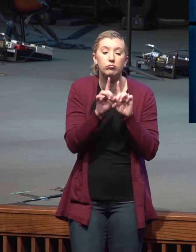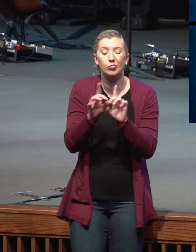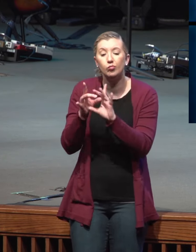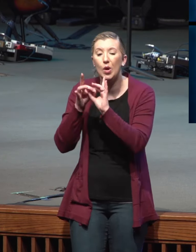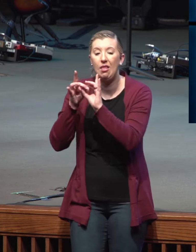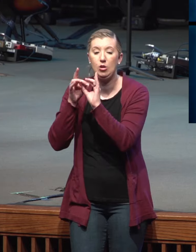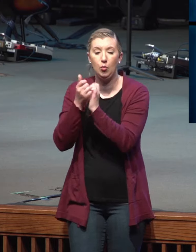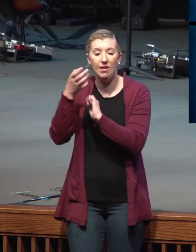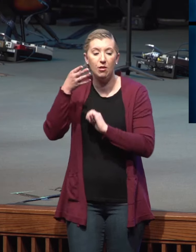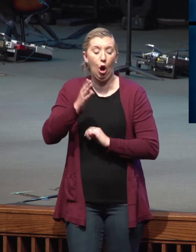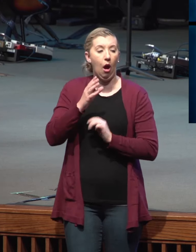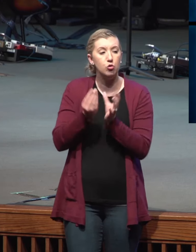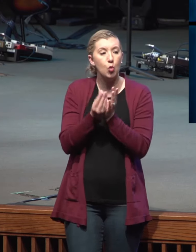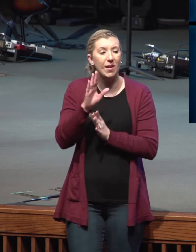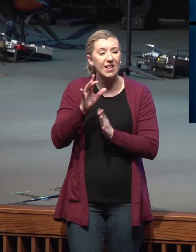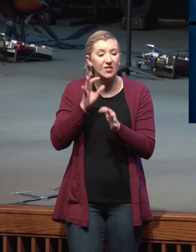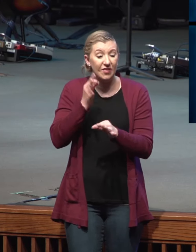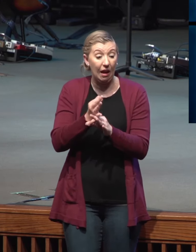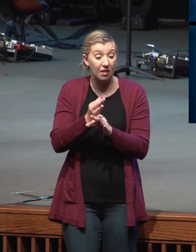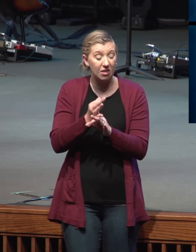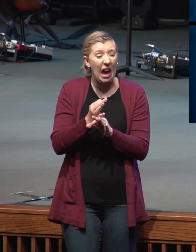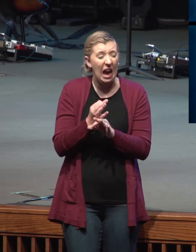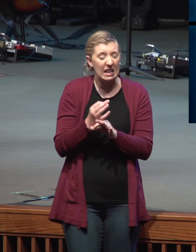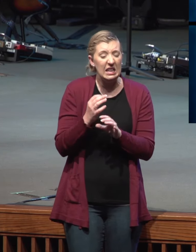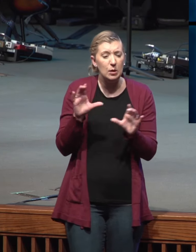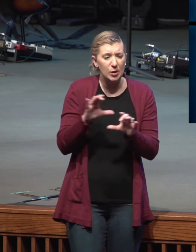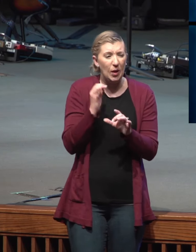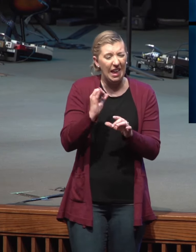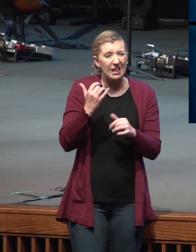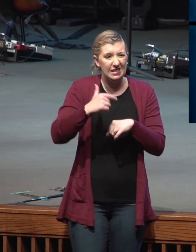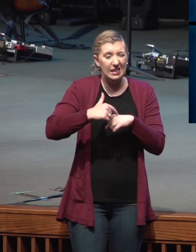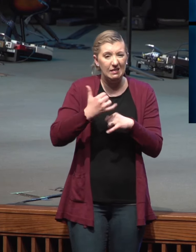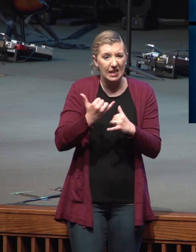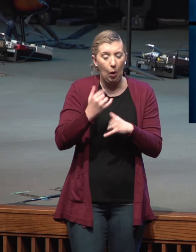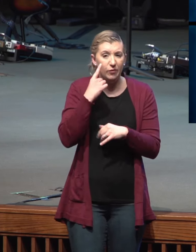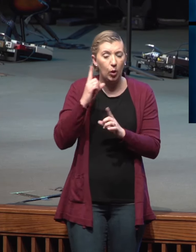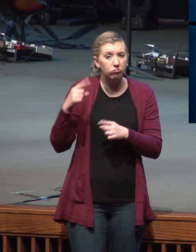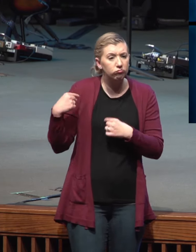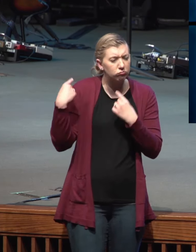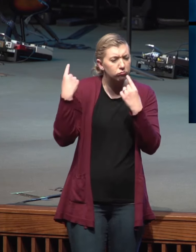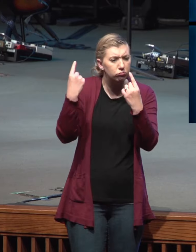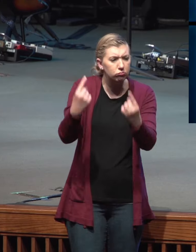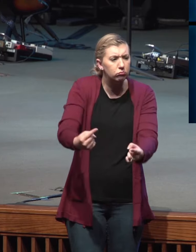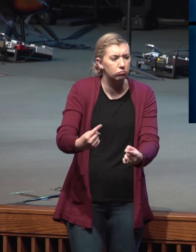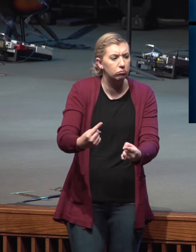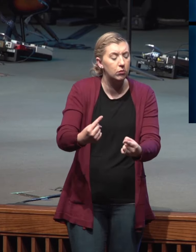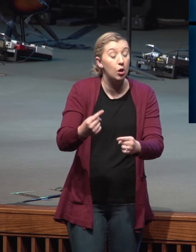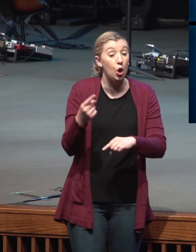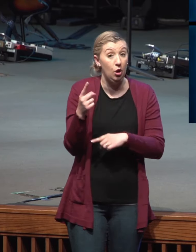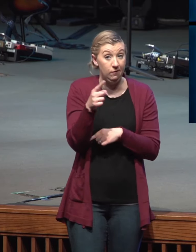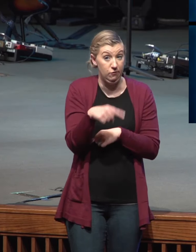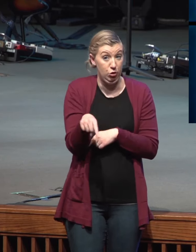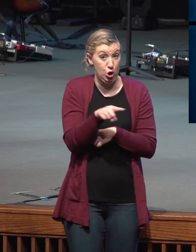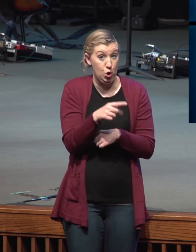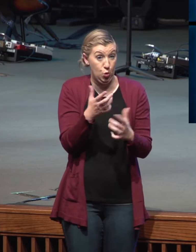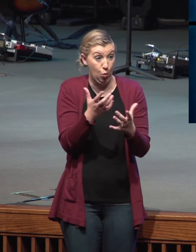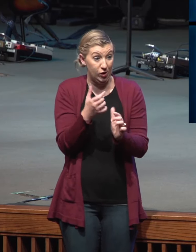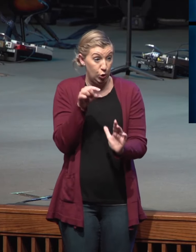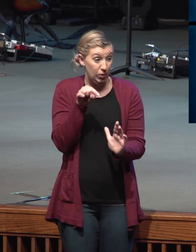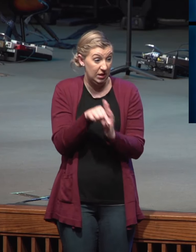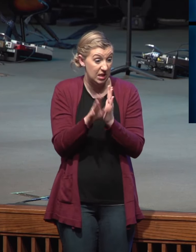his faith, and he had been doing that for some time. And if you want to